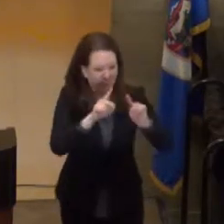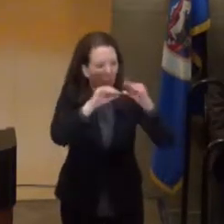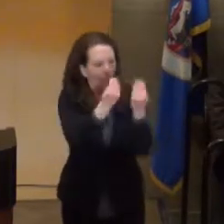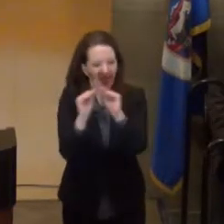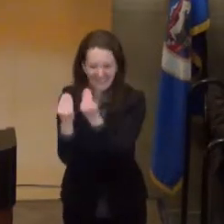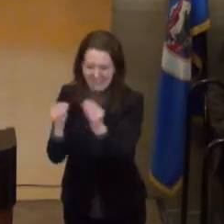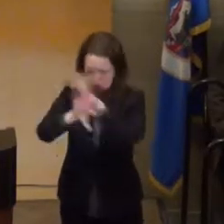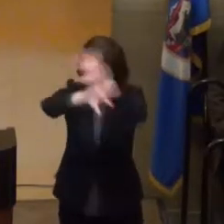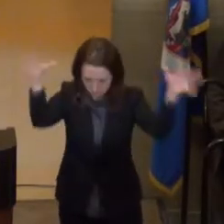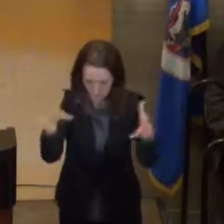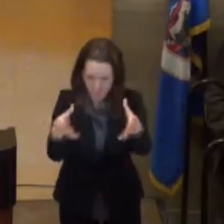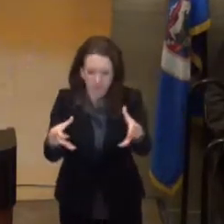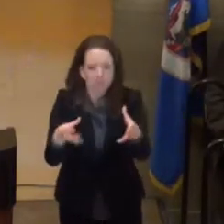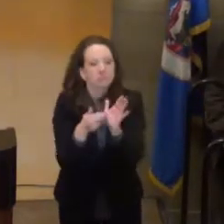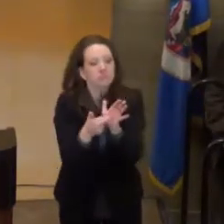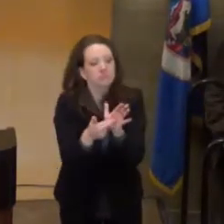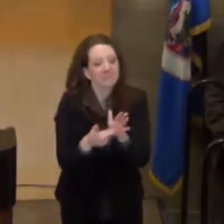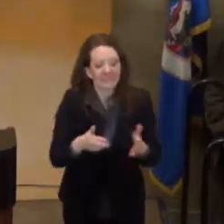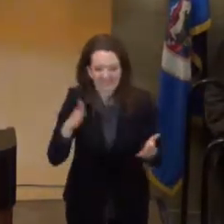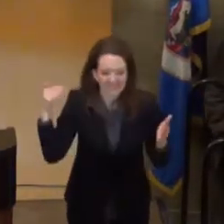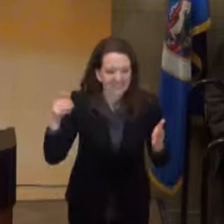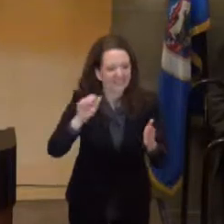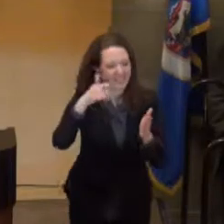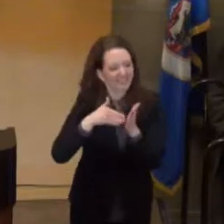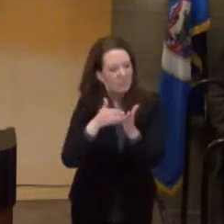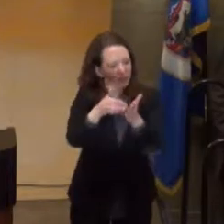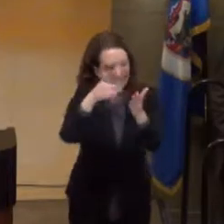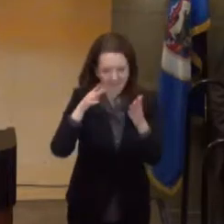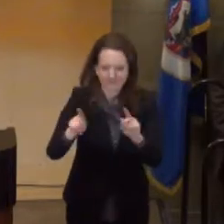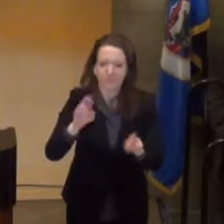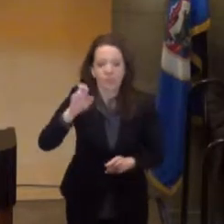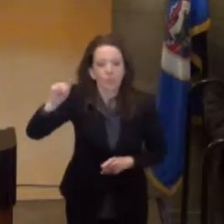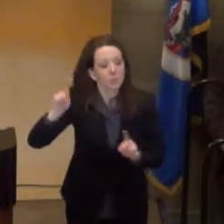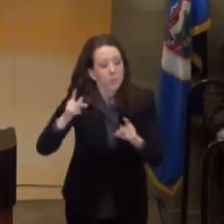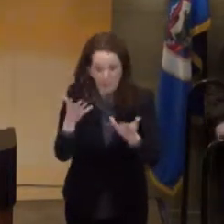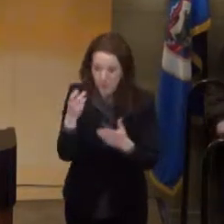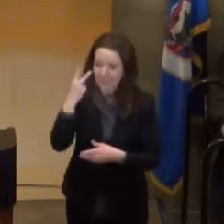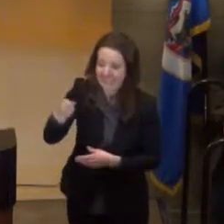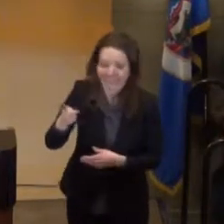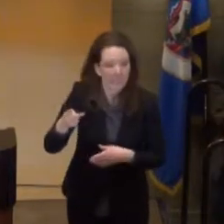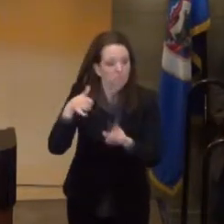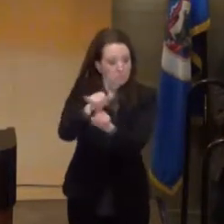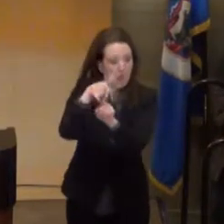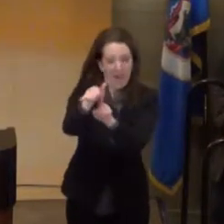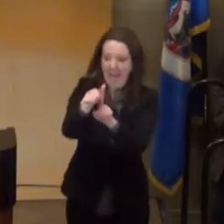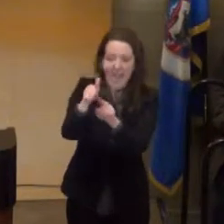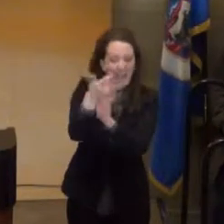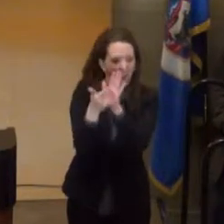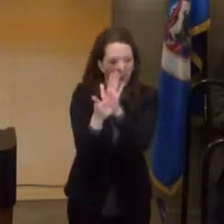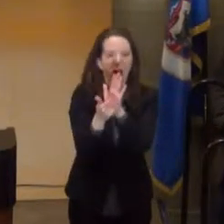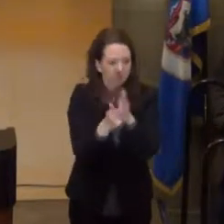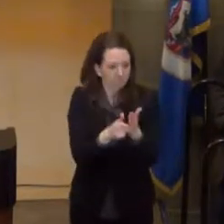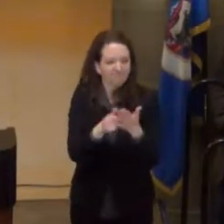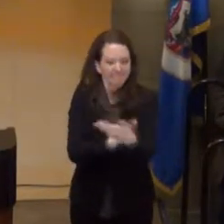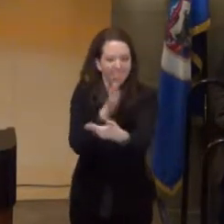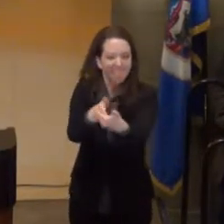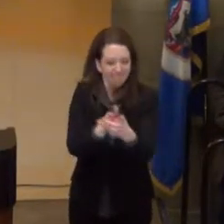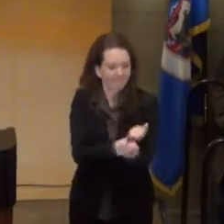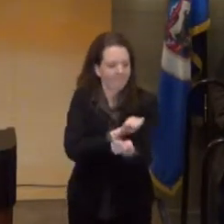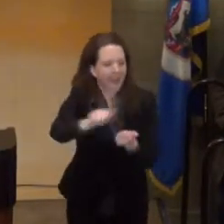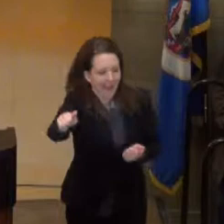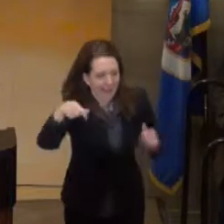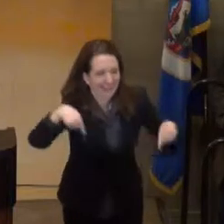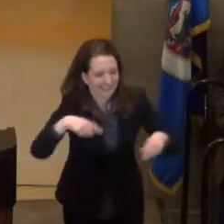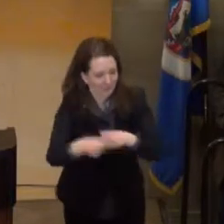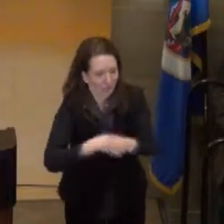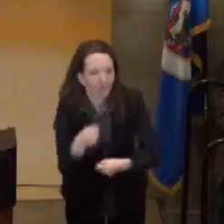Representing tens of thousands of Minnesotans who want to see strong anti-bullying legislation passed this year.